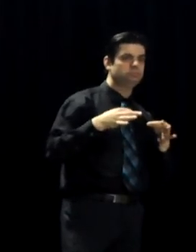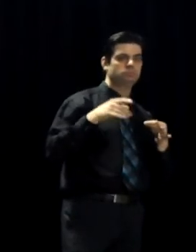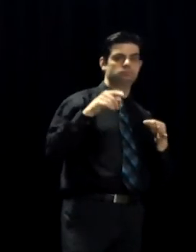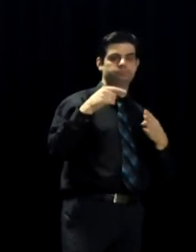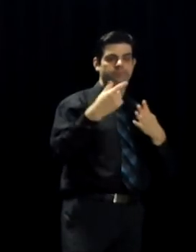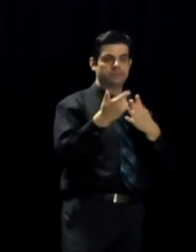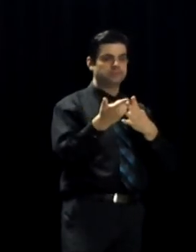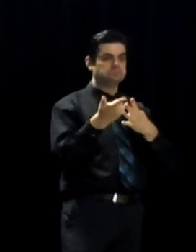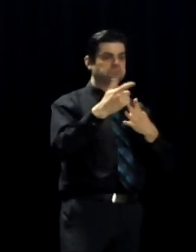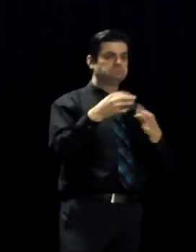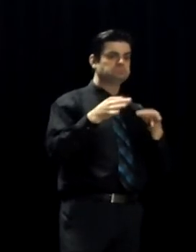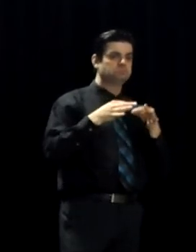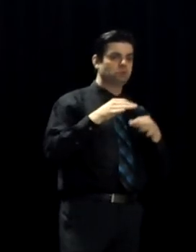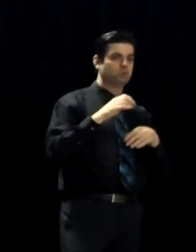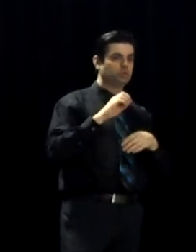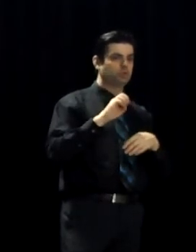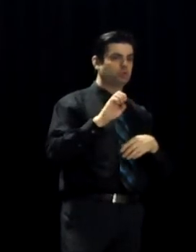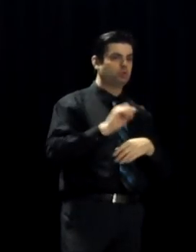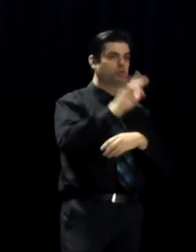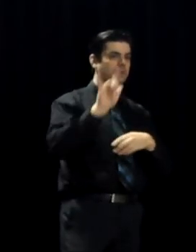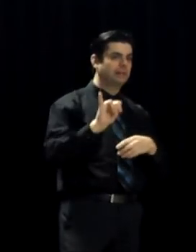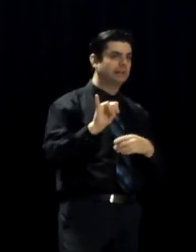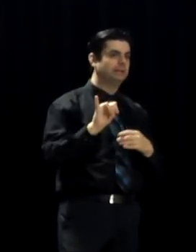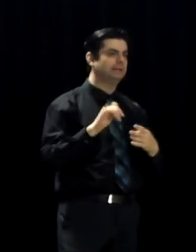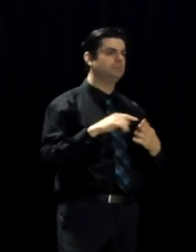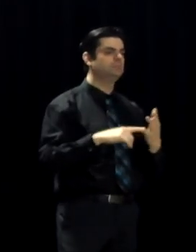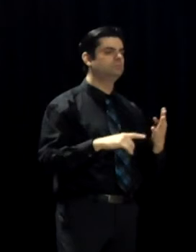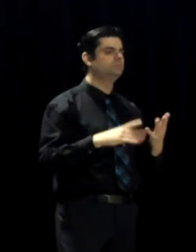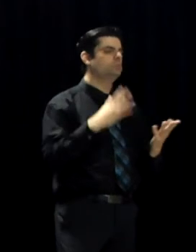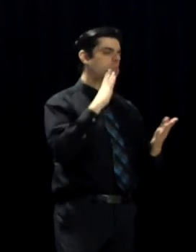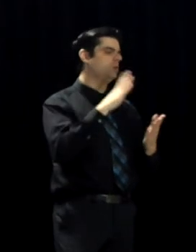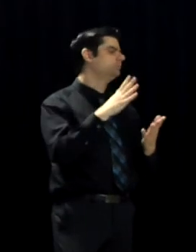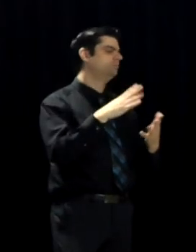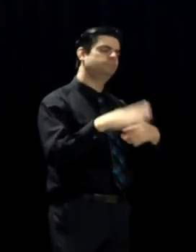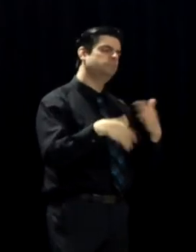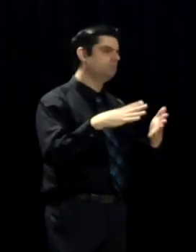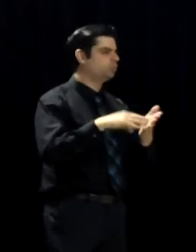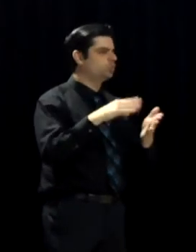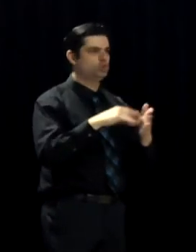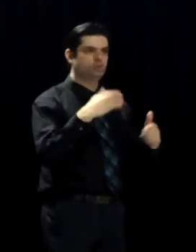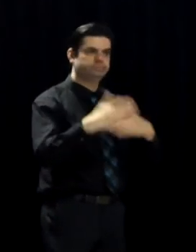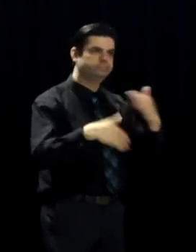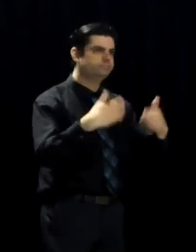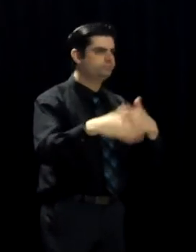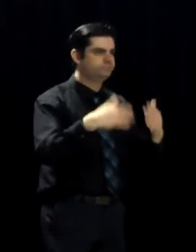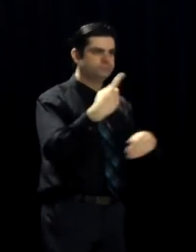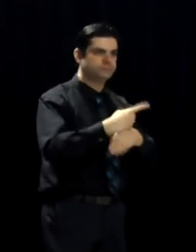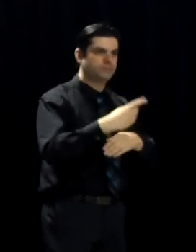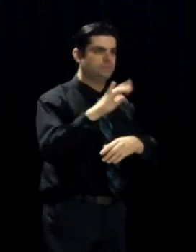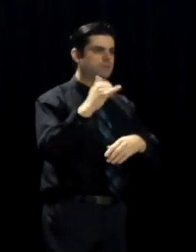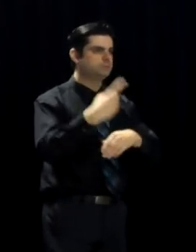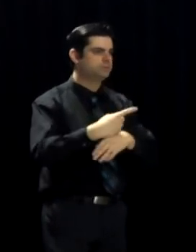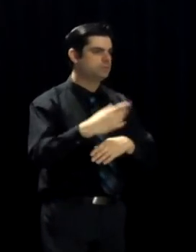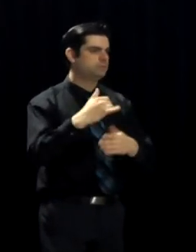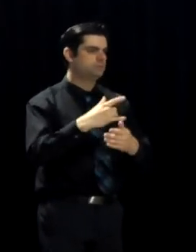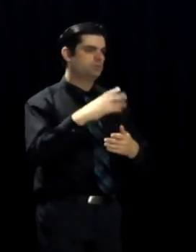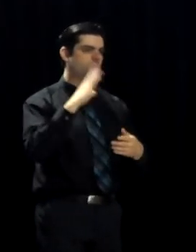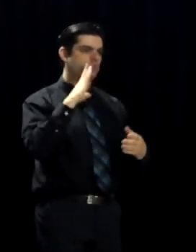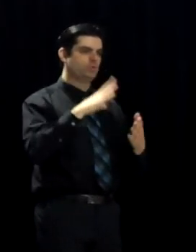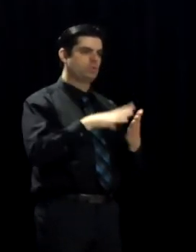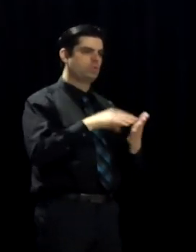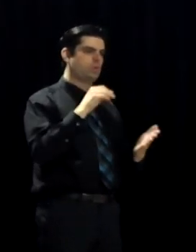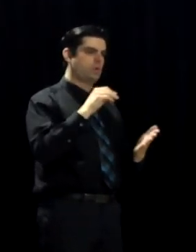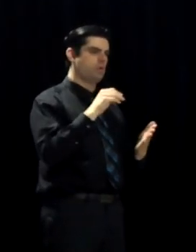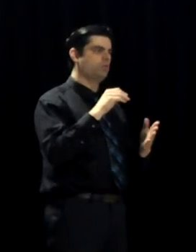from phase 4 to phase 3. These are all things that I think you can learn, and I think phase 2 is going to teach us that. Phase 2 is really where we're